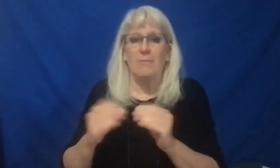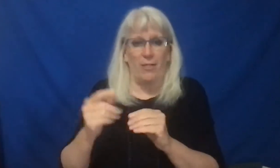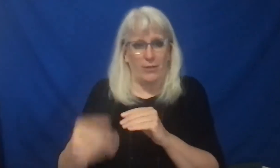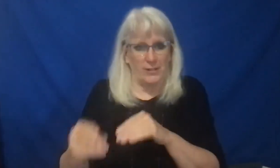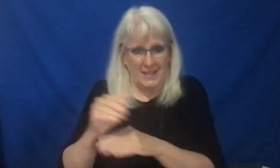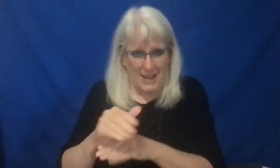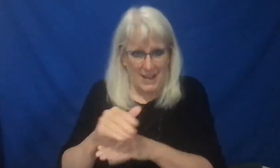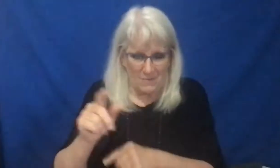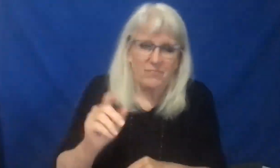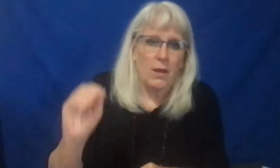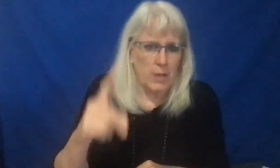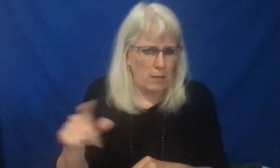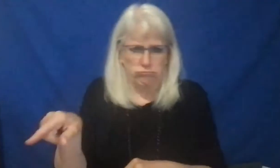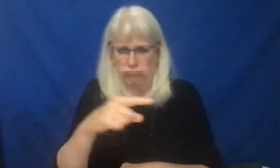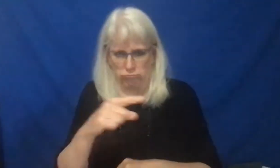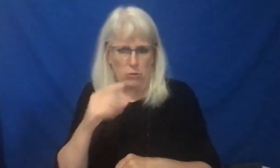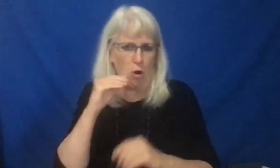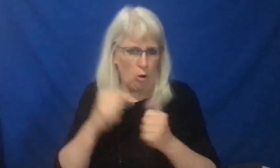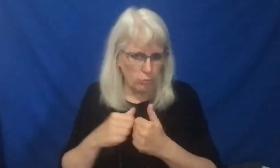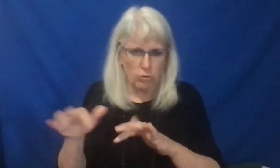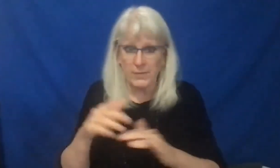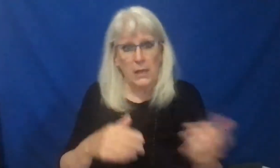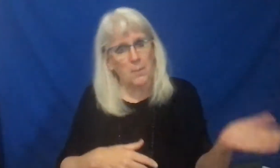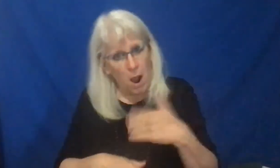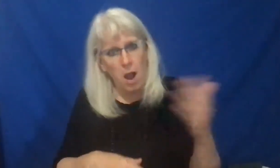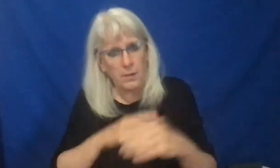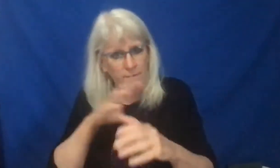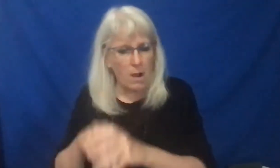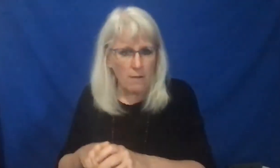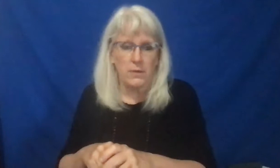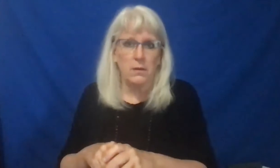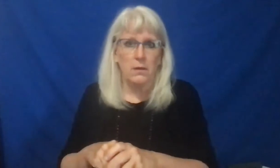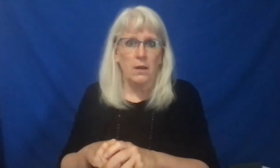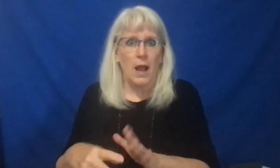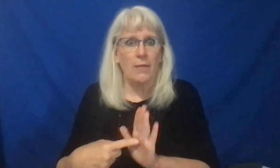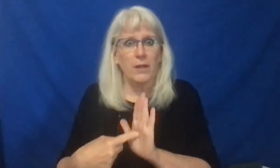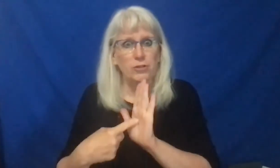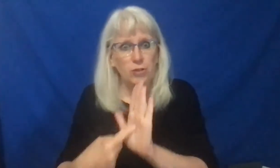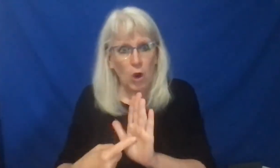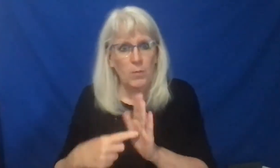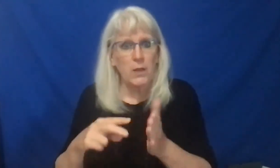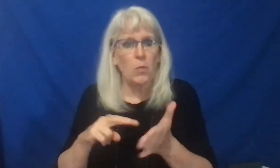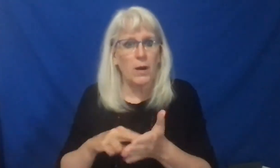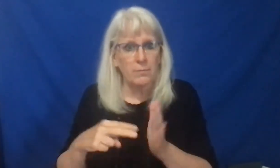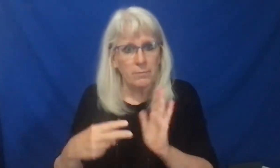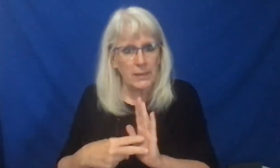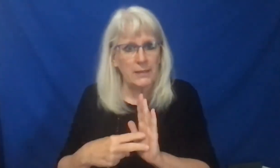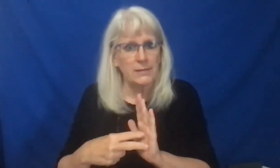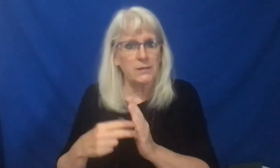met, all those members of the home group. They got me involved, and, they really showed me what it was like to carry the message and,